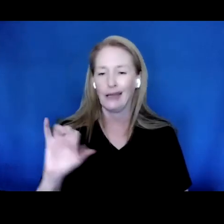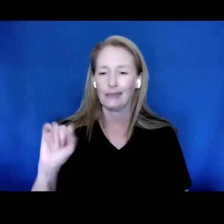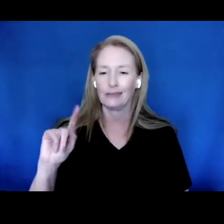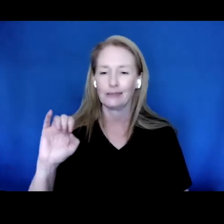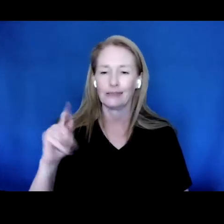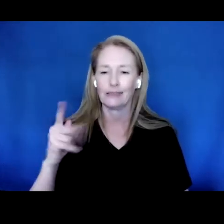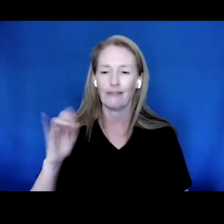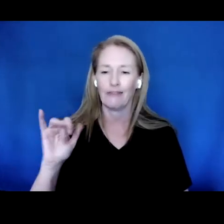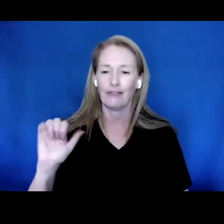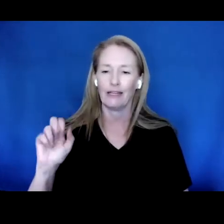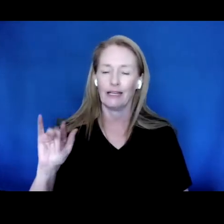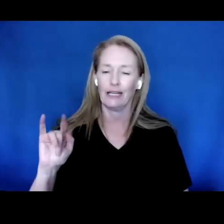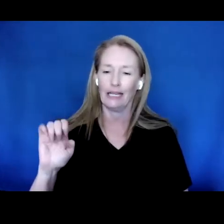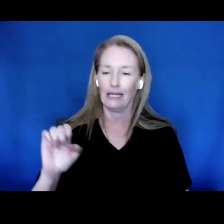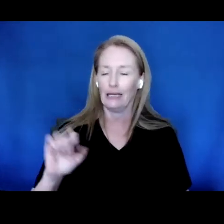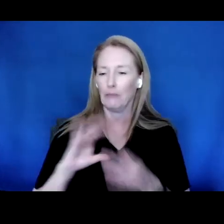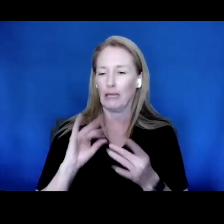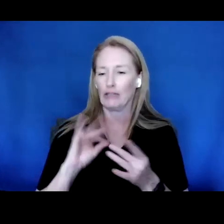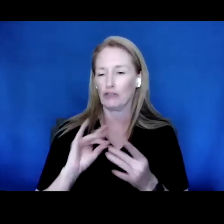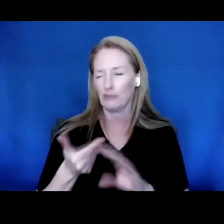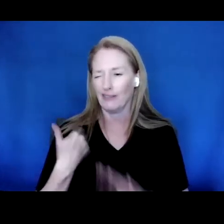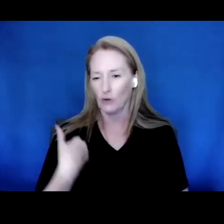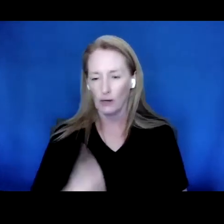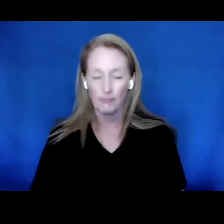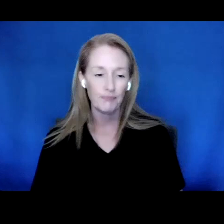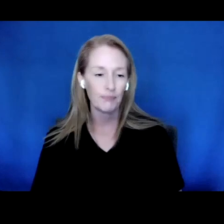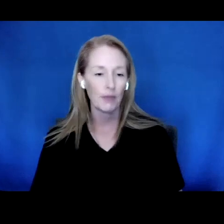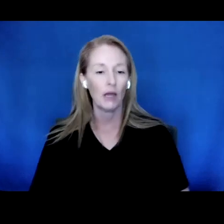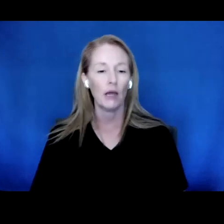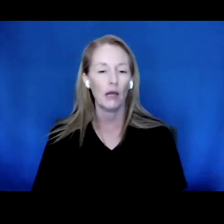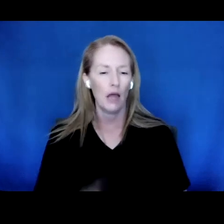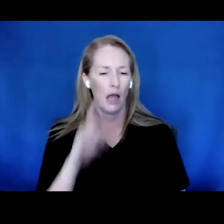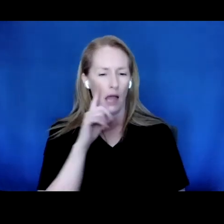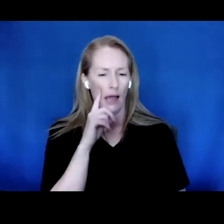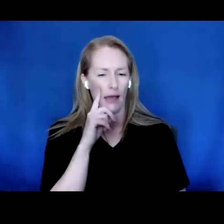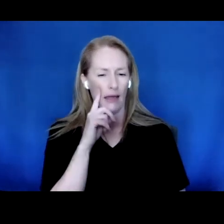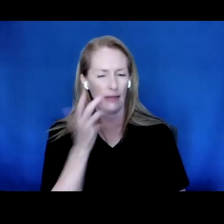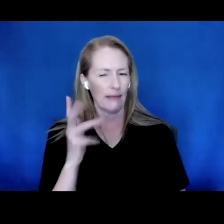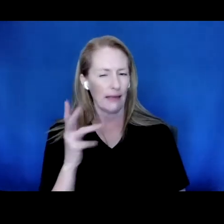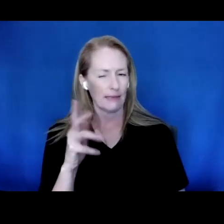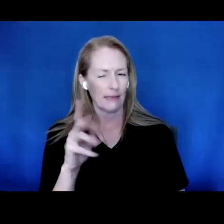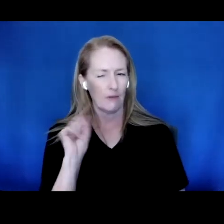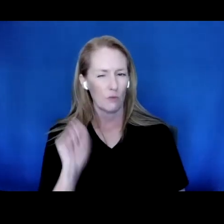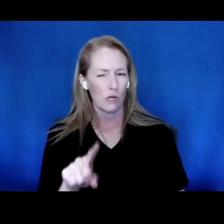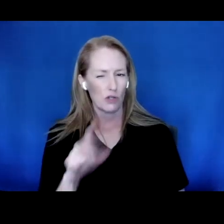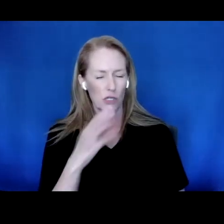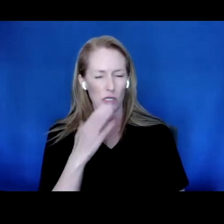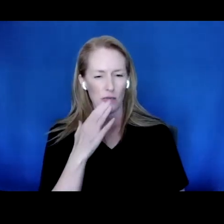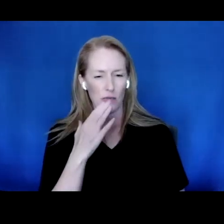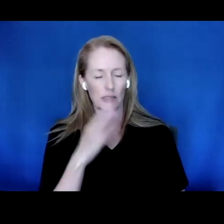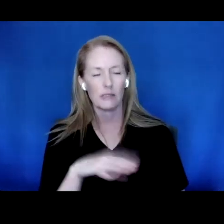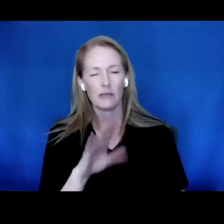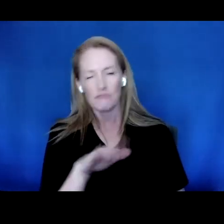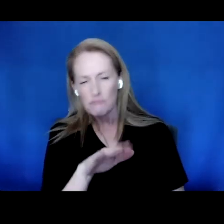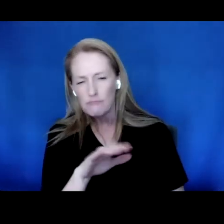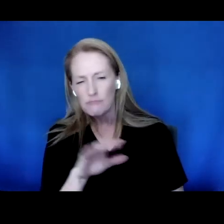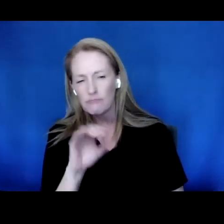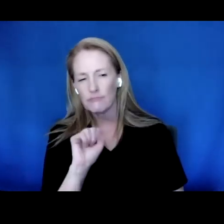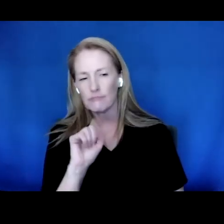Great. I think we are good with questions. Actually, you know what, Stephanie, I will ask one question that folks typically tend to